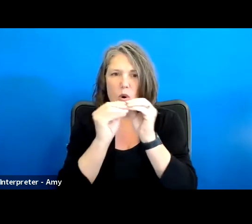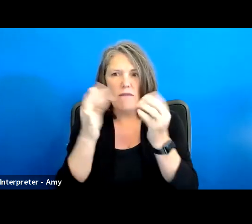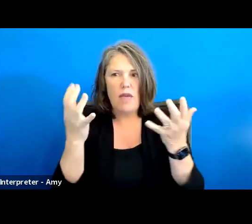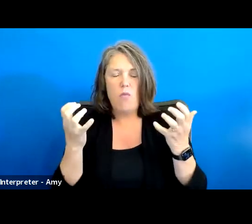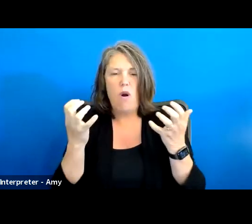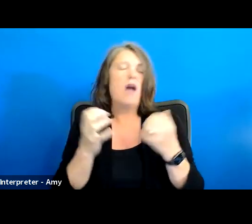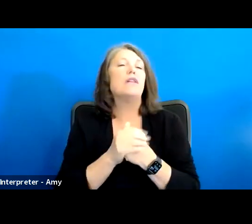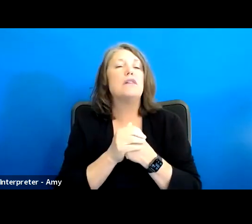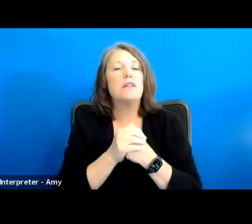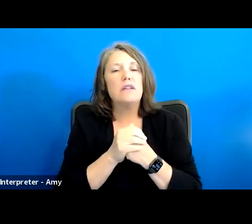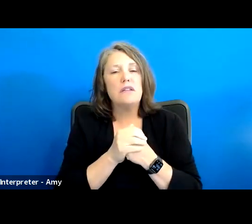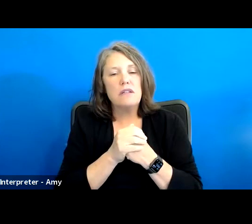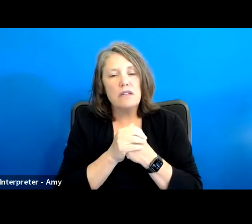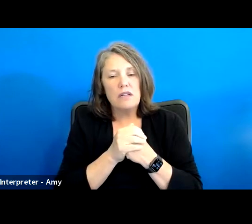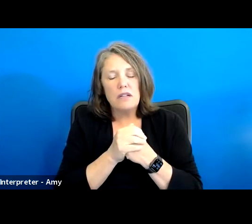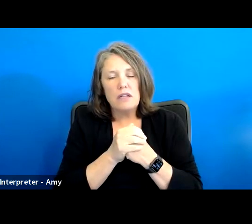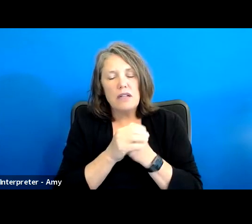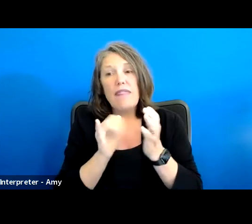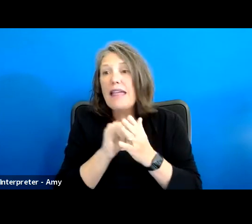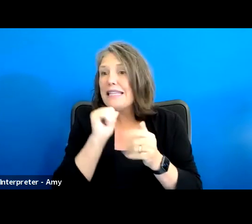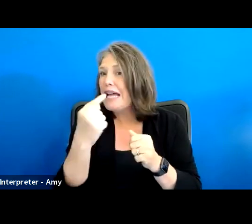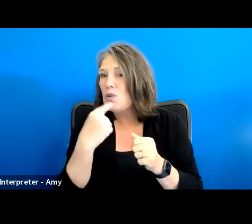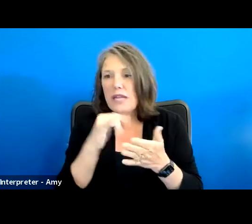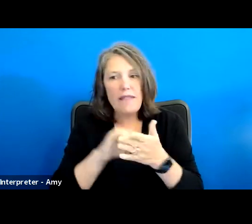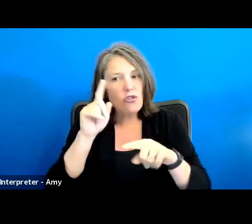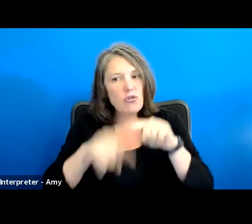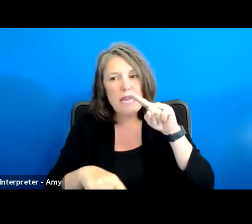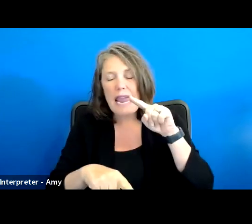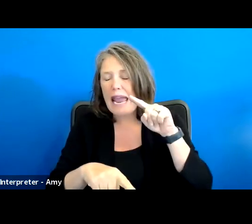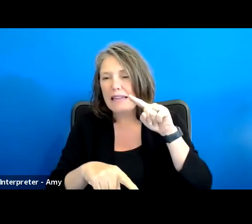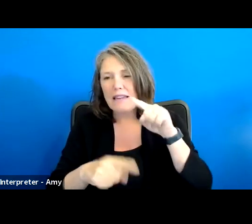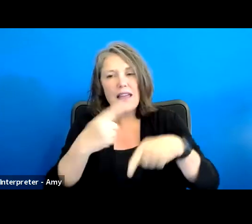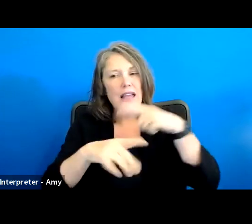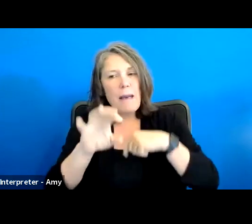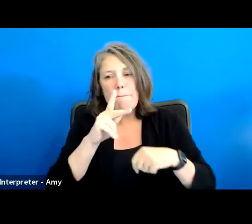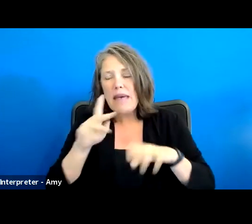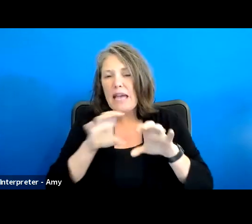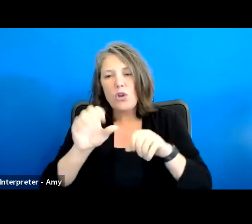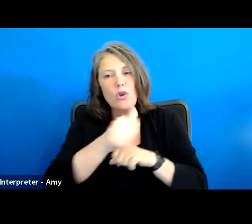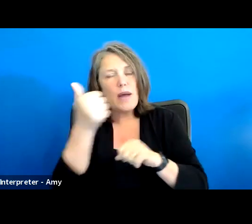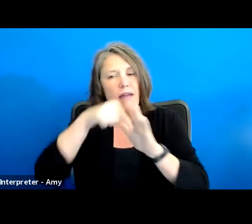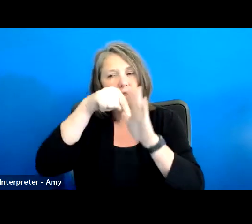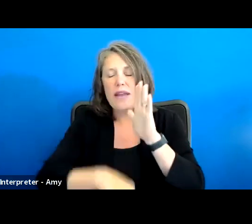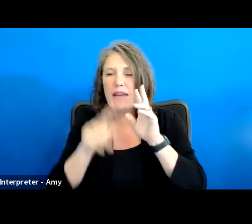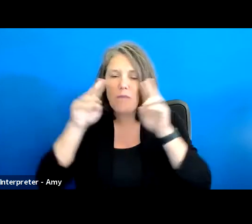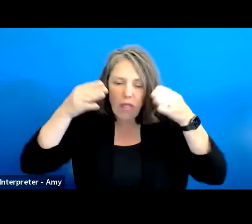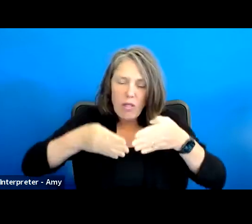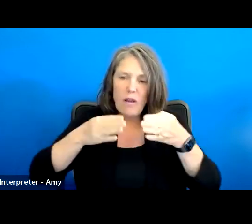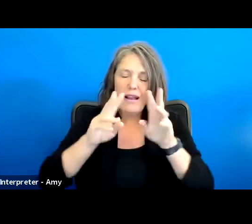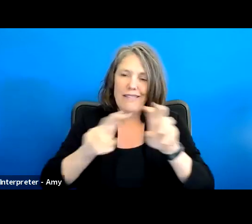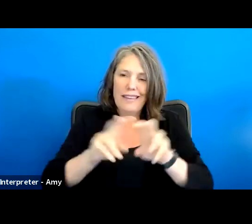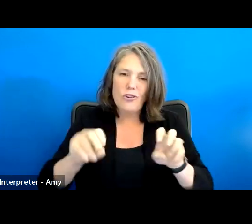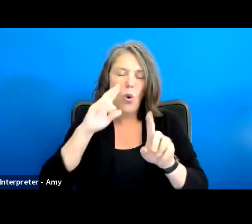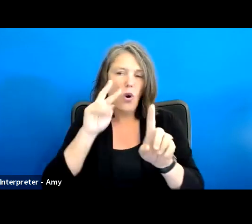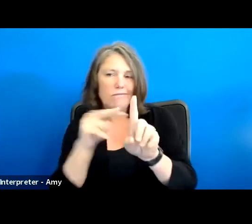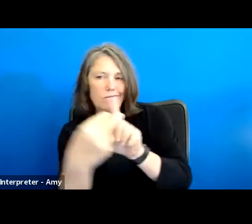like. And that's not to say that you can't come back and do another in-depth look at the issue or look at it from a different